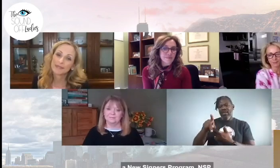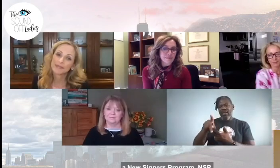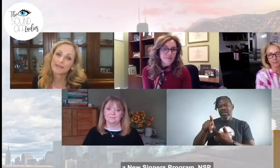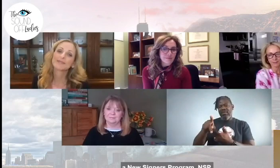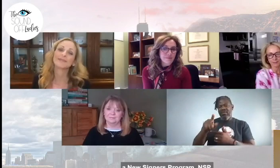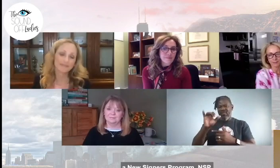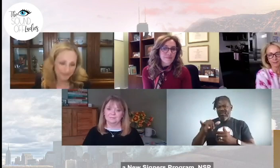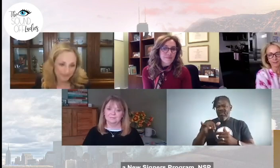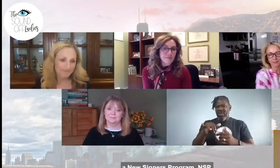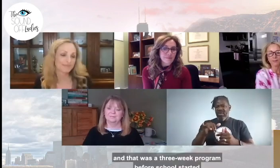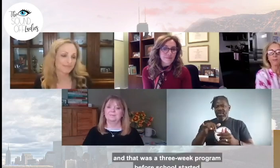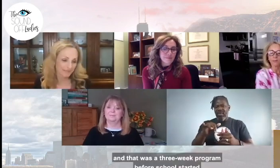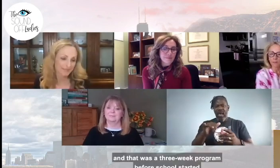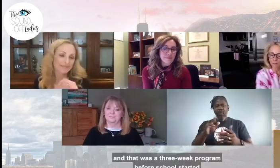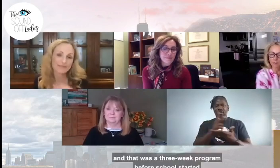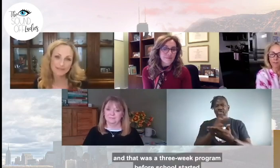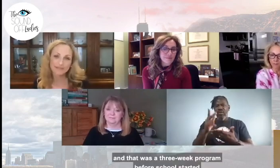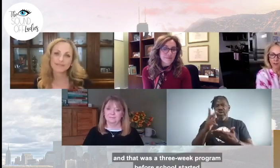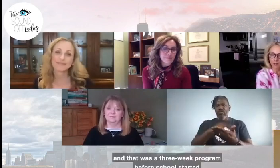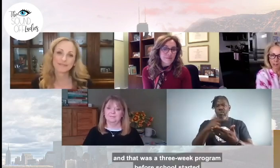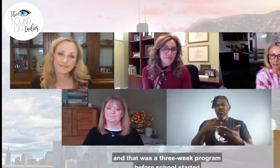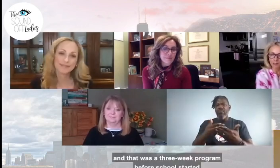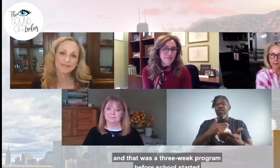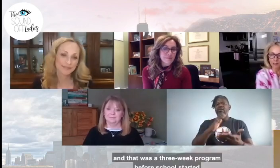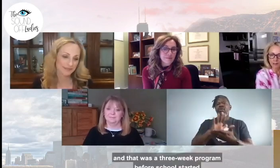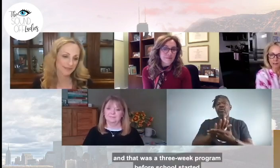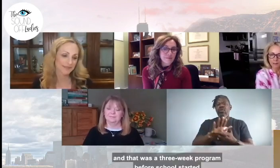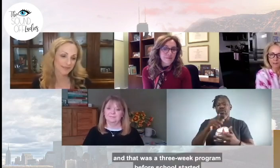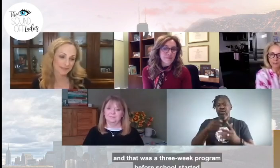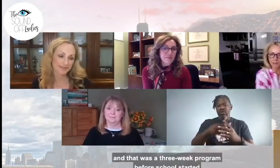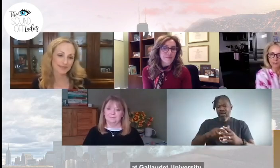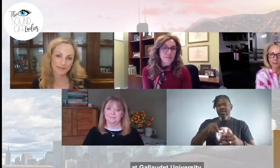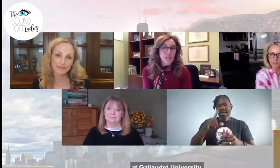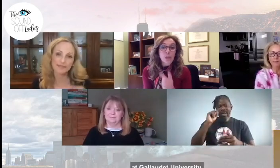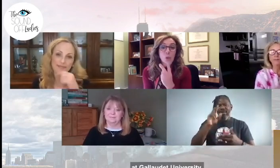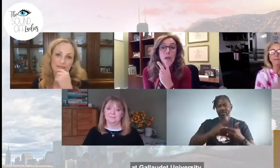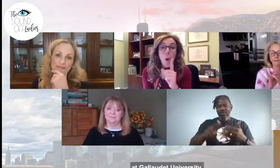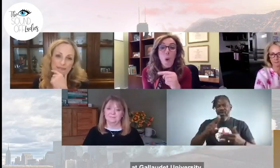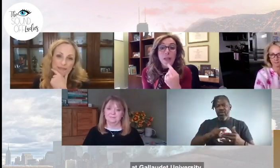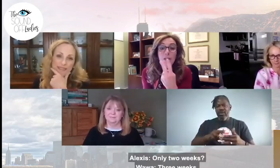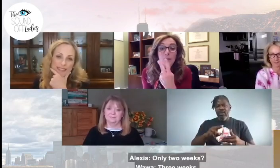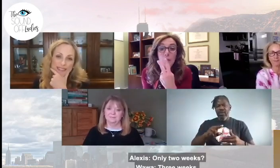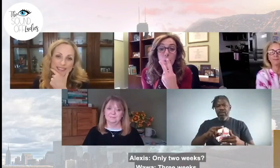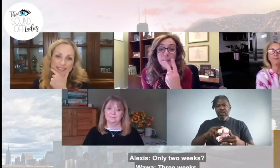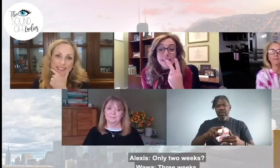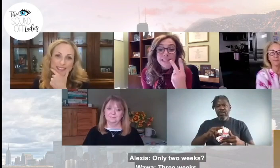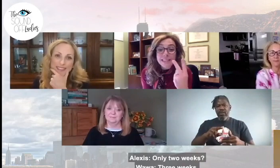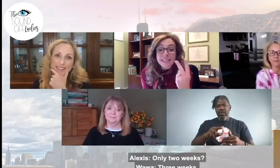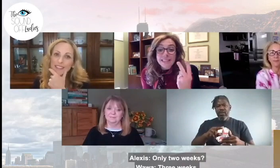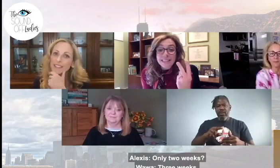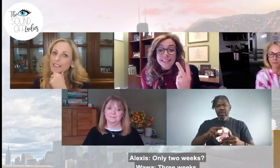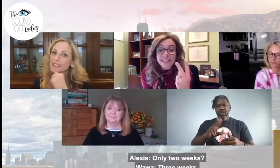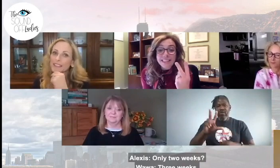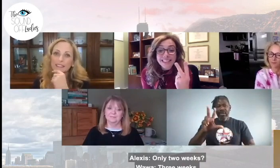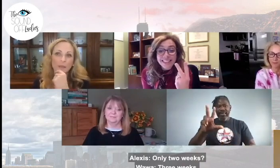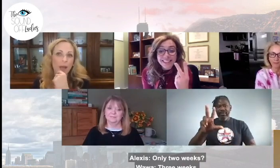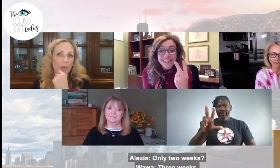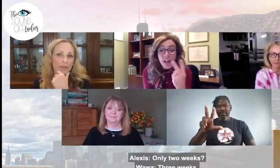called NSP, New Signers Program. And I completed that program 2 weeks before,